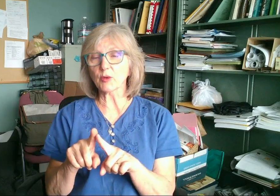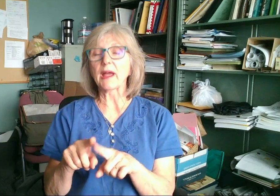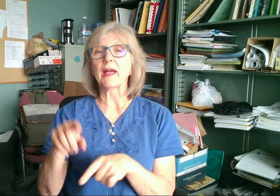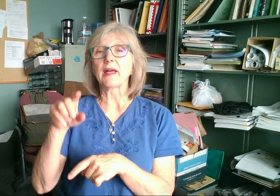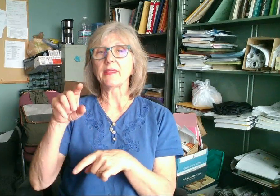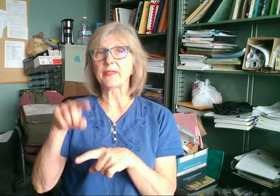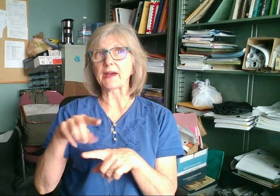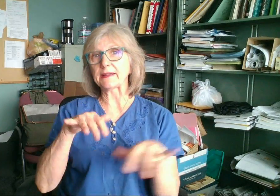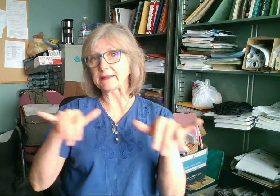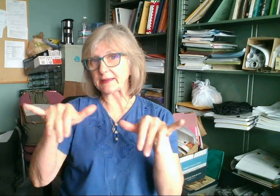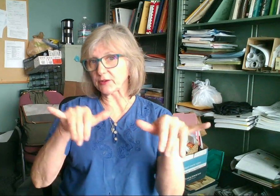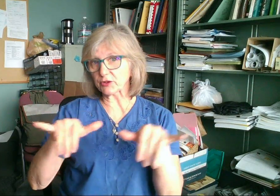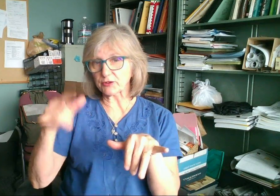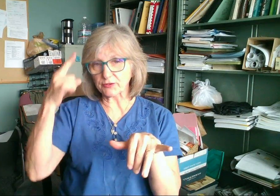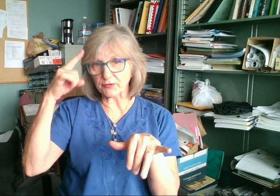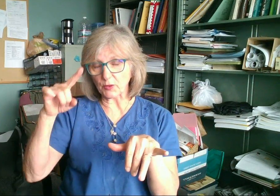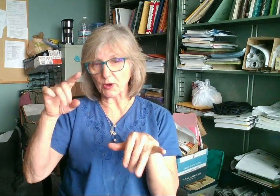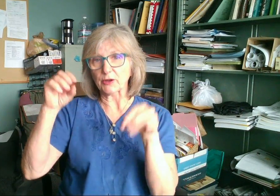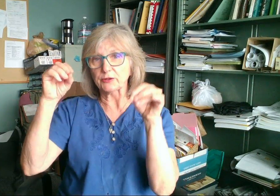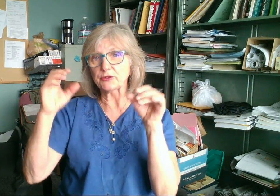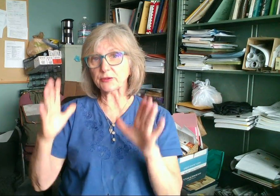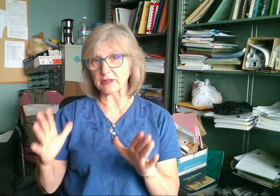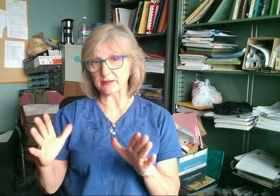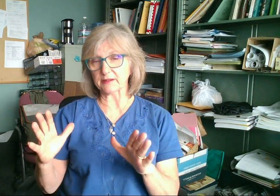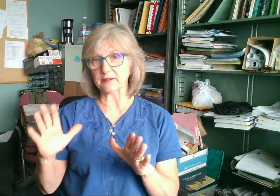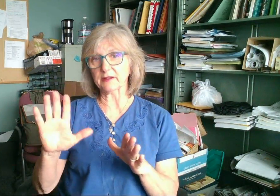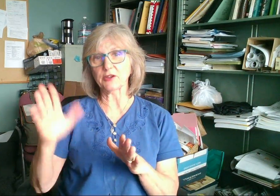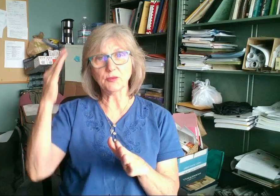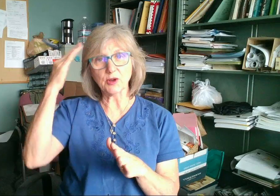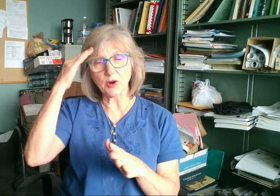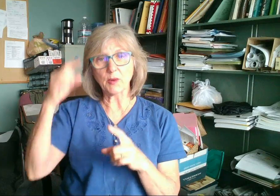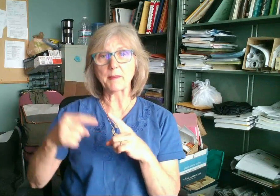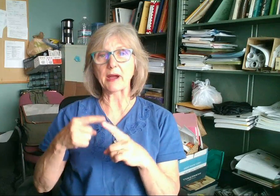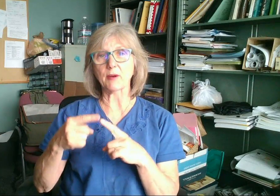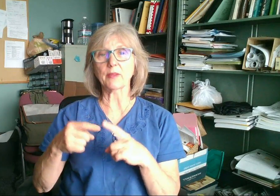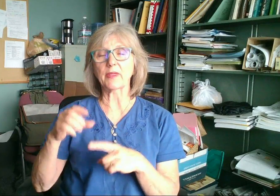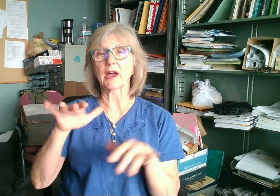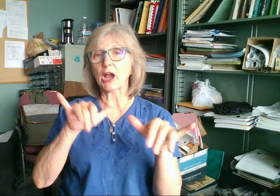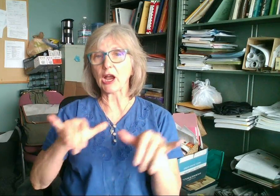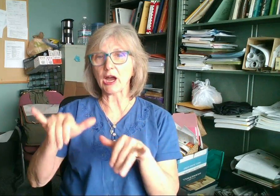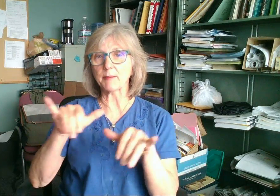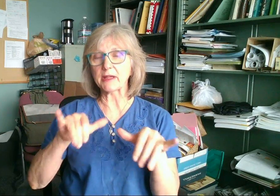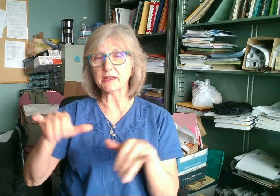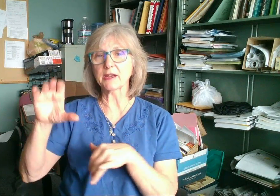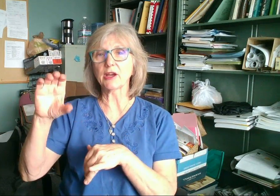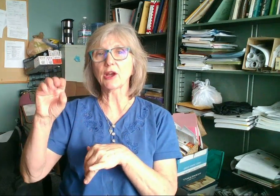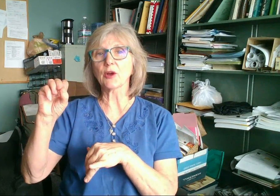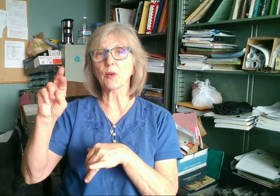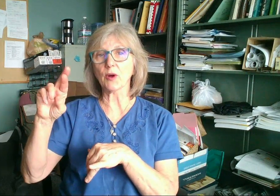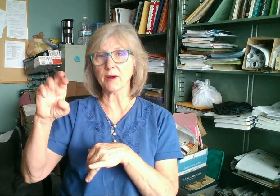Also, the standards for students, and you know about the Common